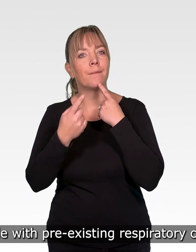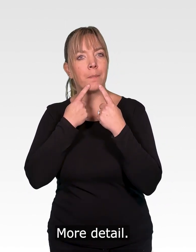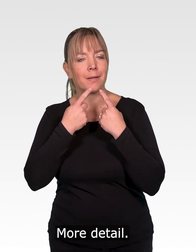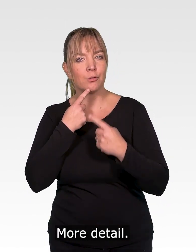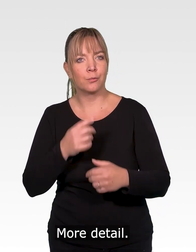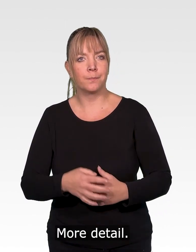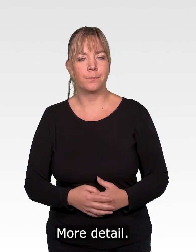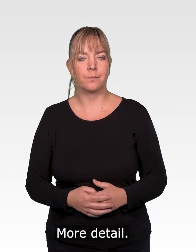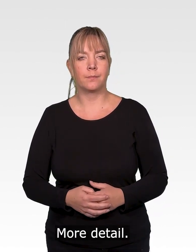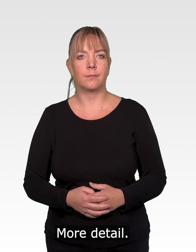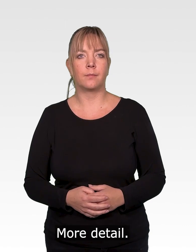More detail.